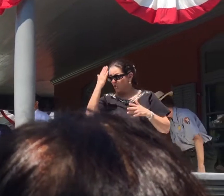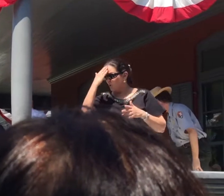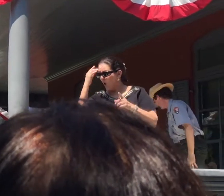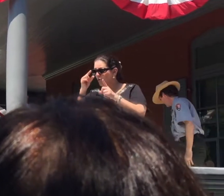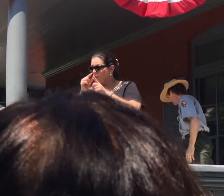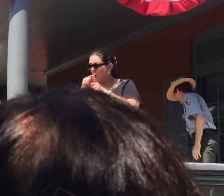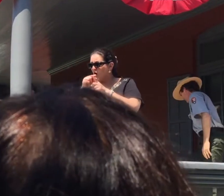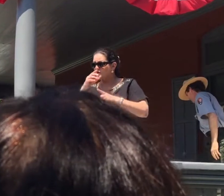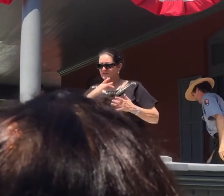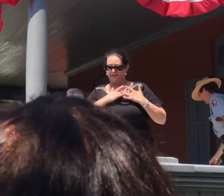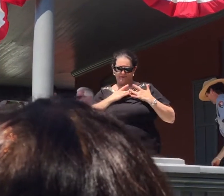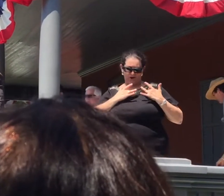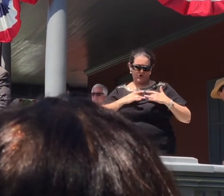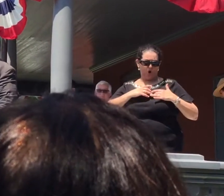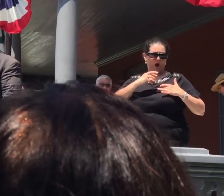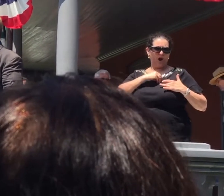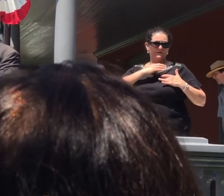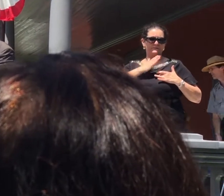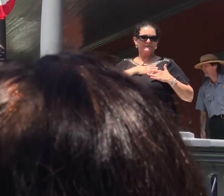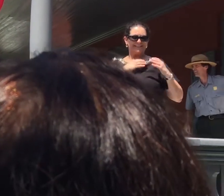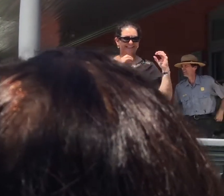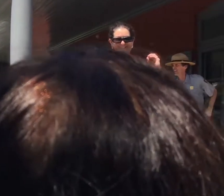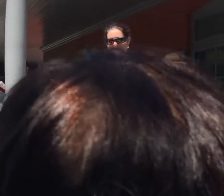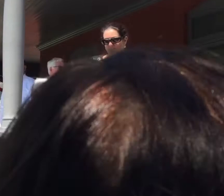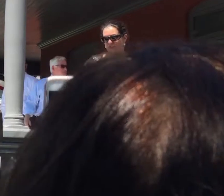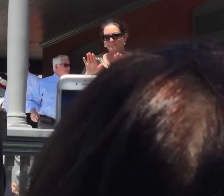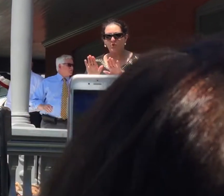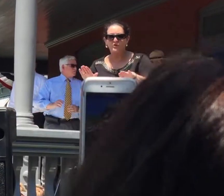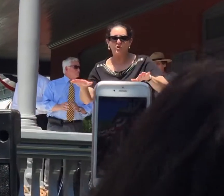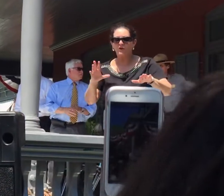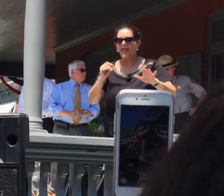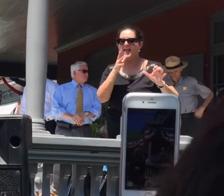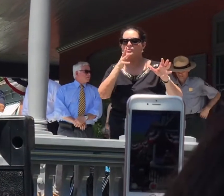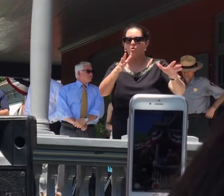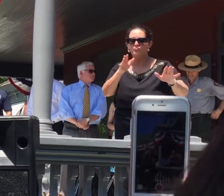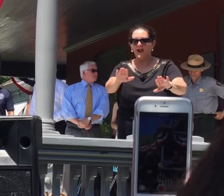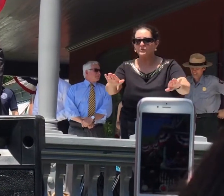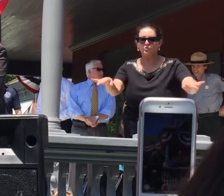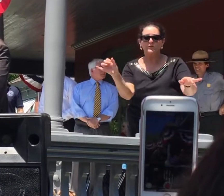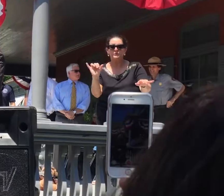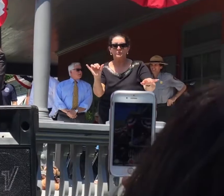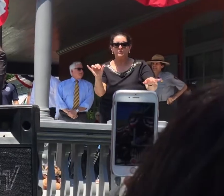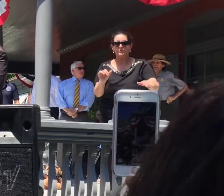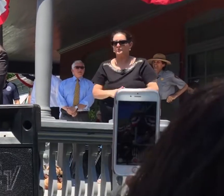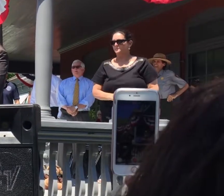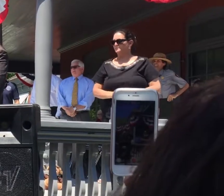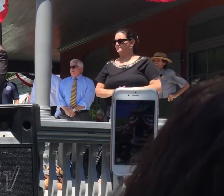words that are on your heart. Teach them to your children and your grandchildren.